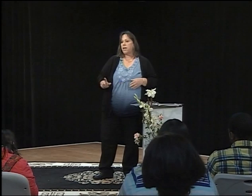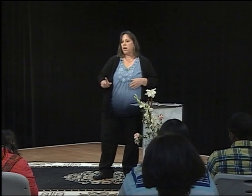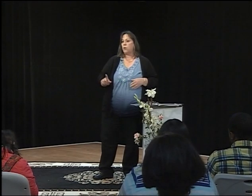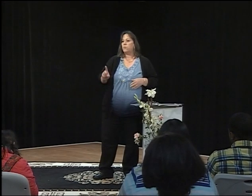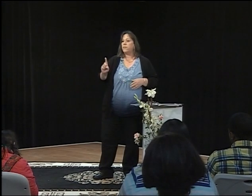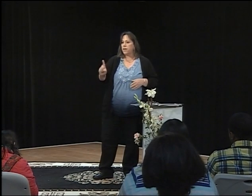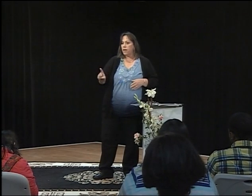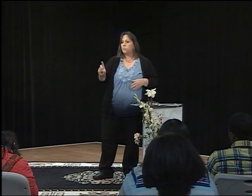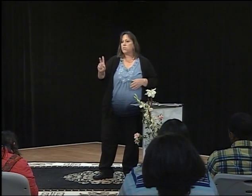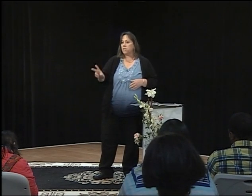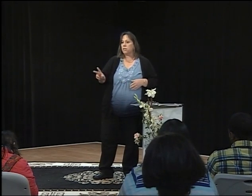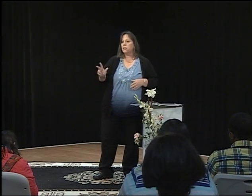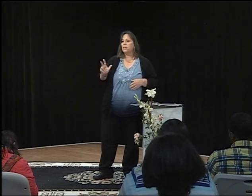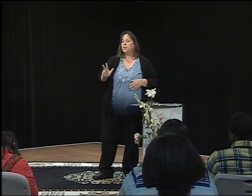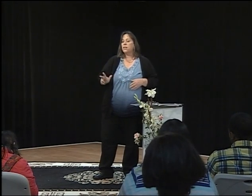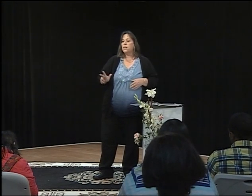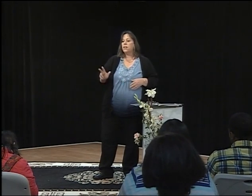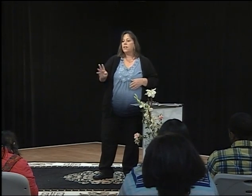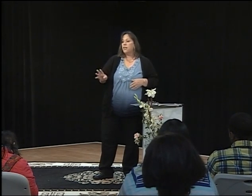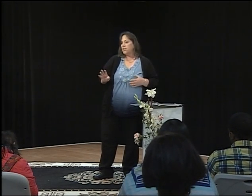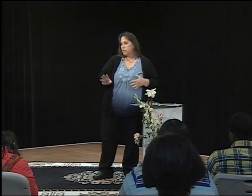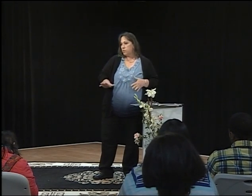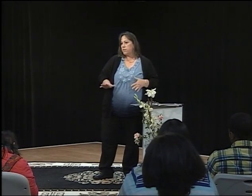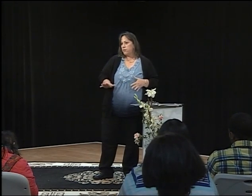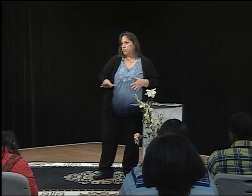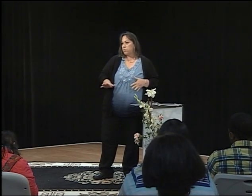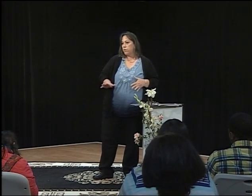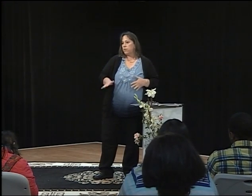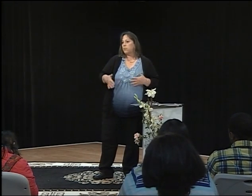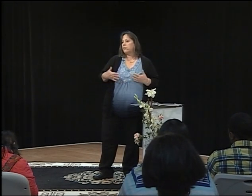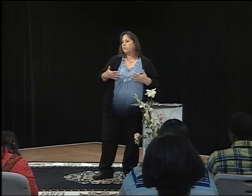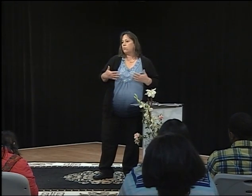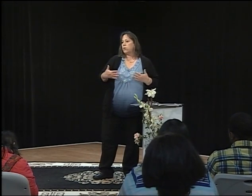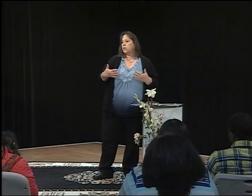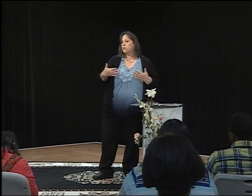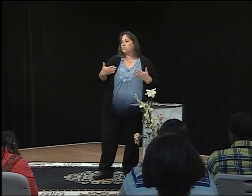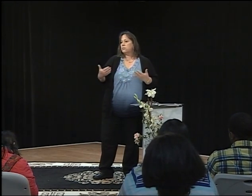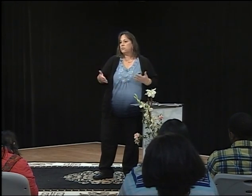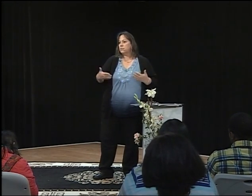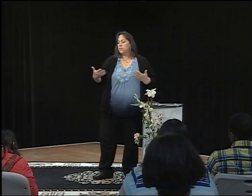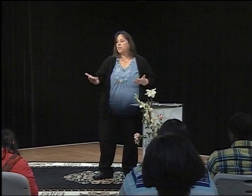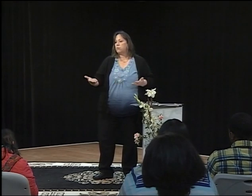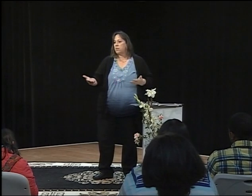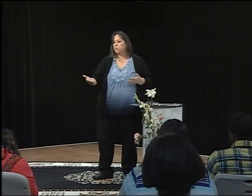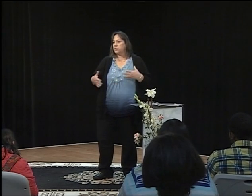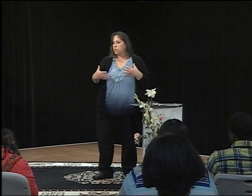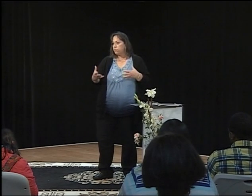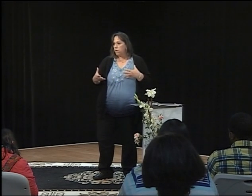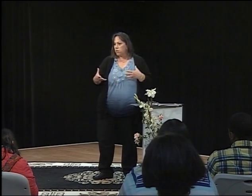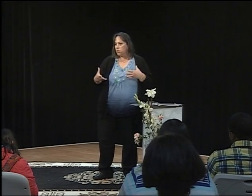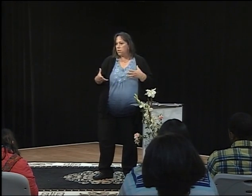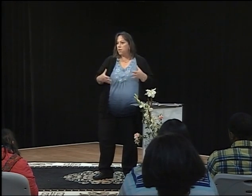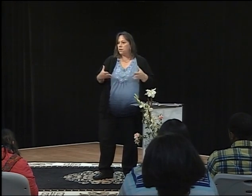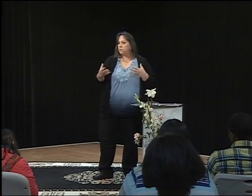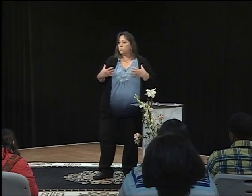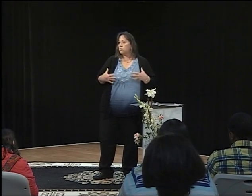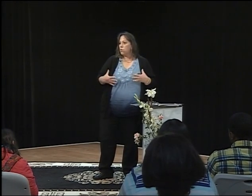down the counting, he slowed down his breathing. Therefore, he was able to self-regulate and control